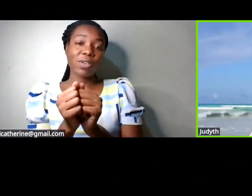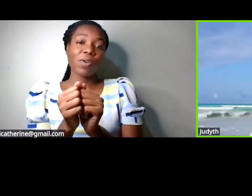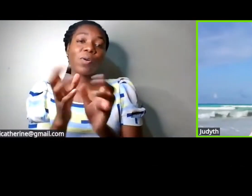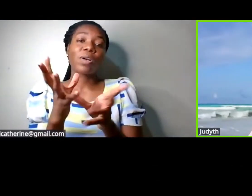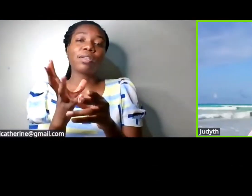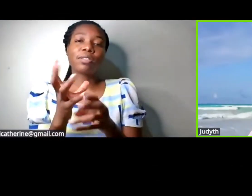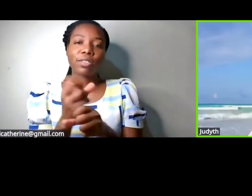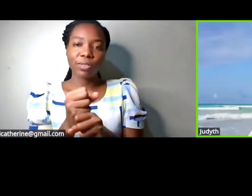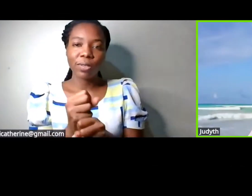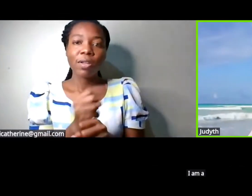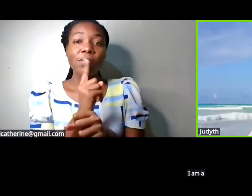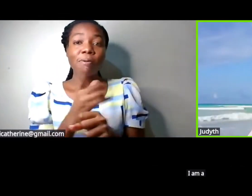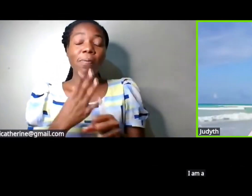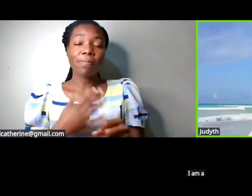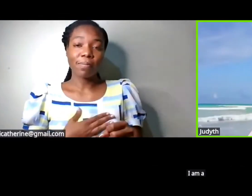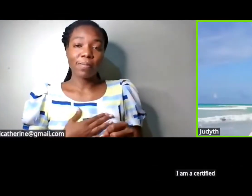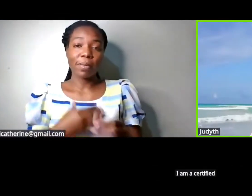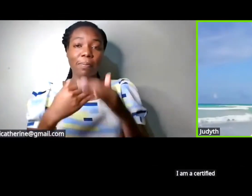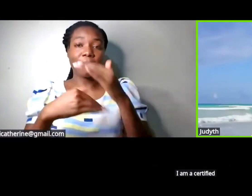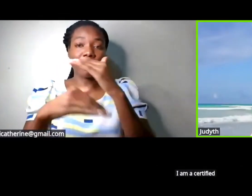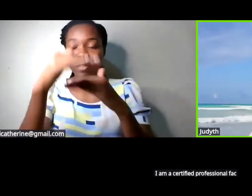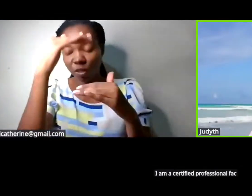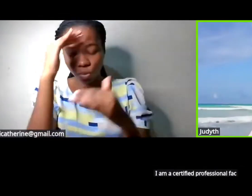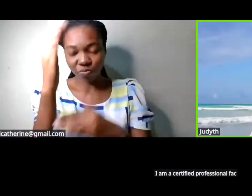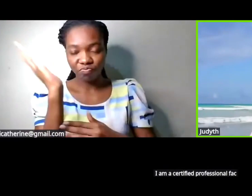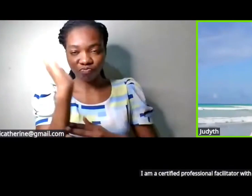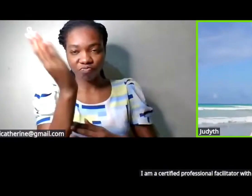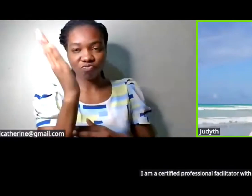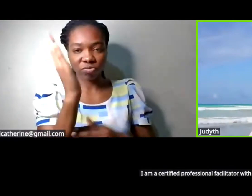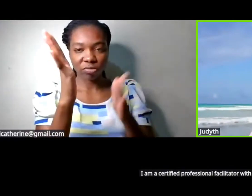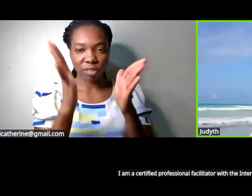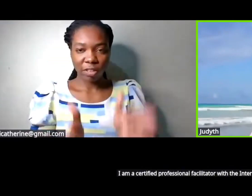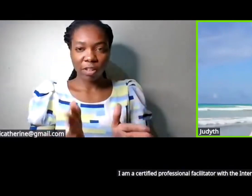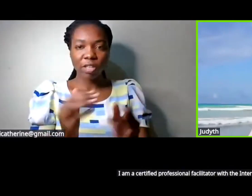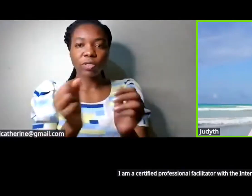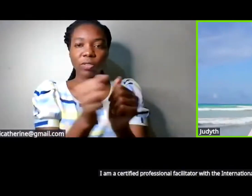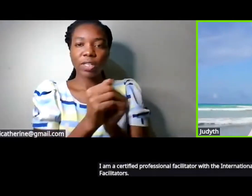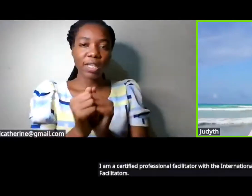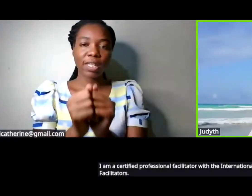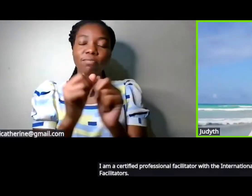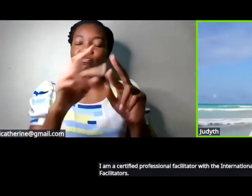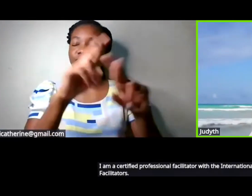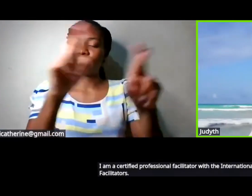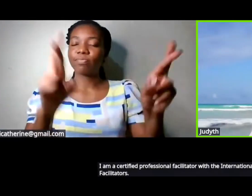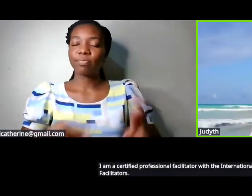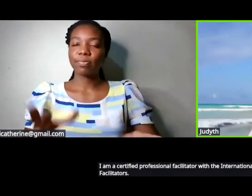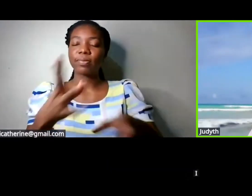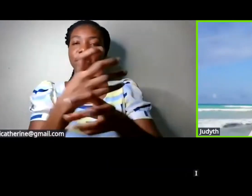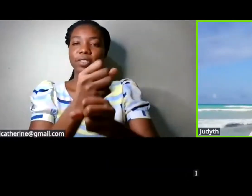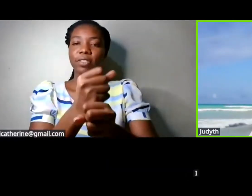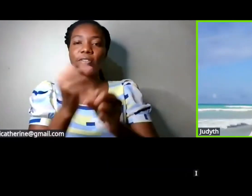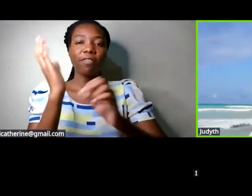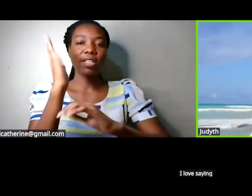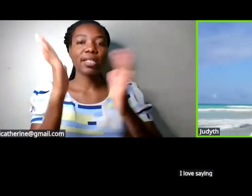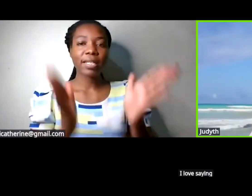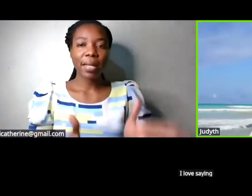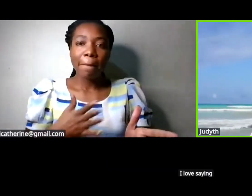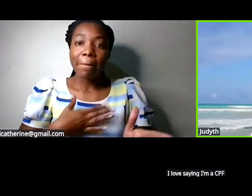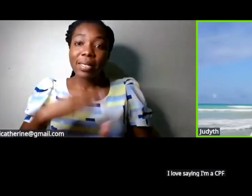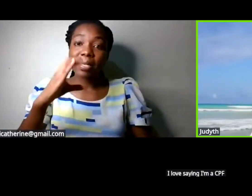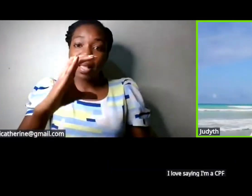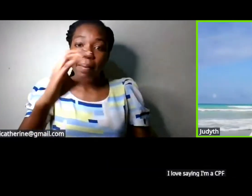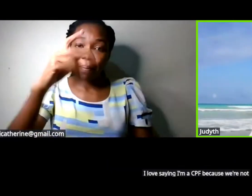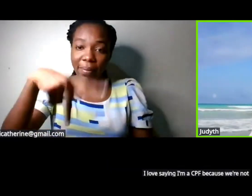I'm a certified professional facilitator with the International Association of Facilitators. I love saying I'm a CPF because we're not many